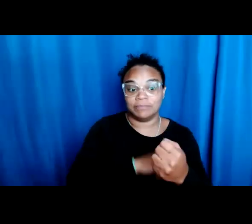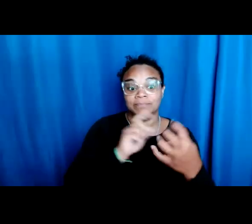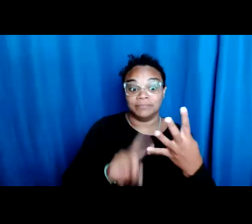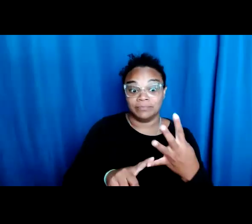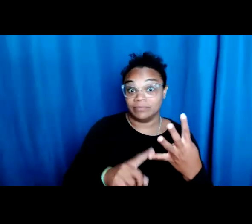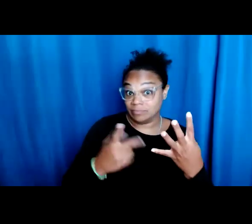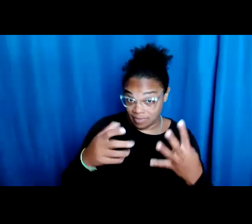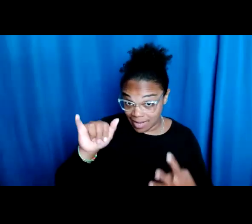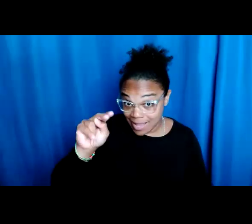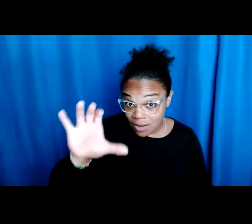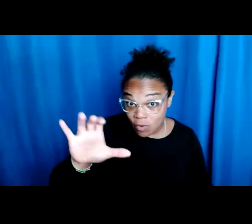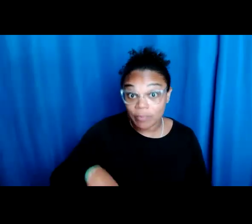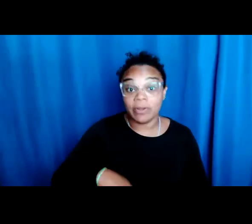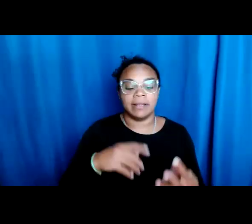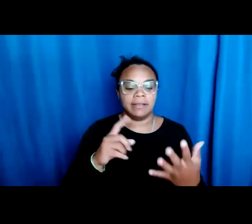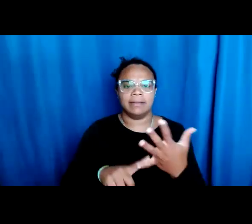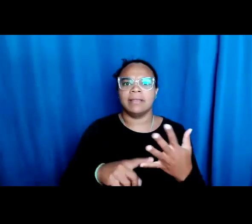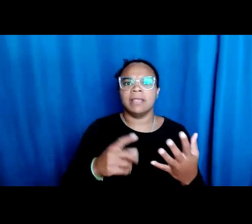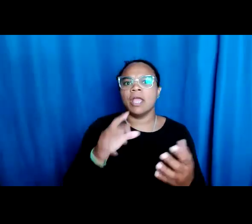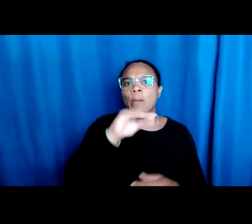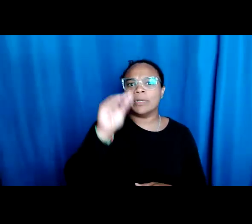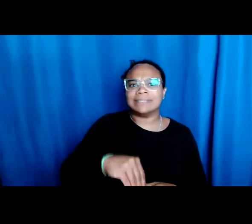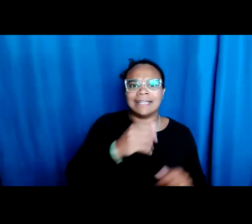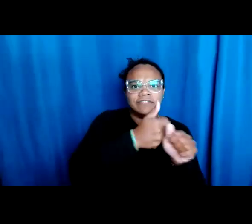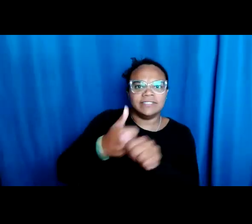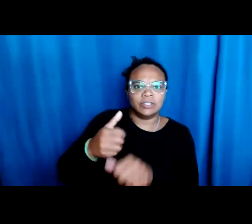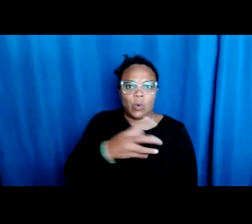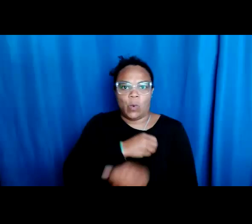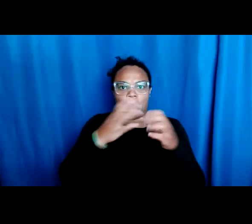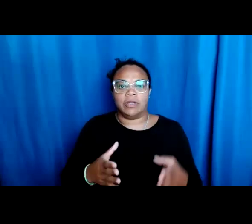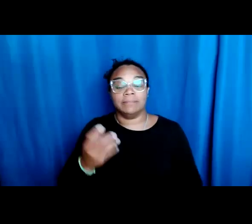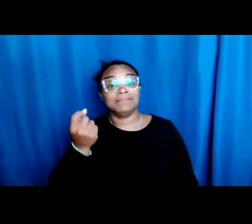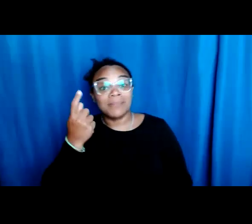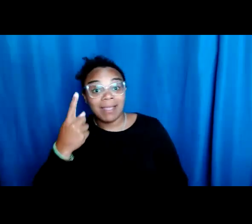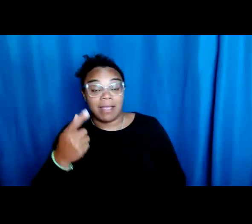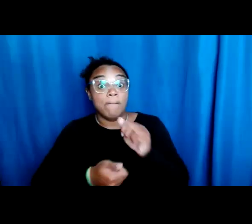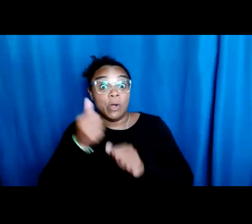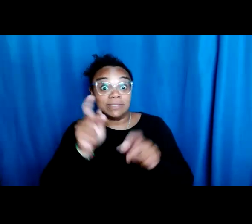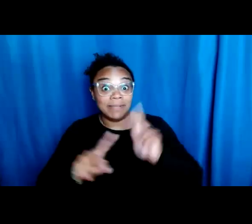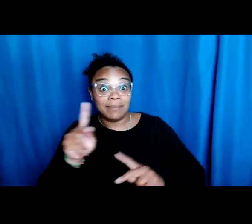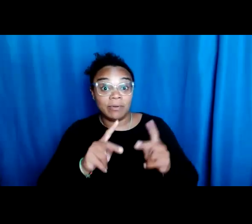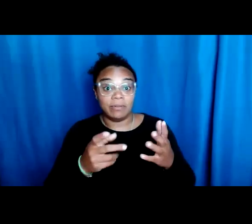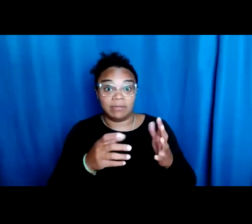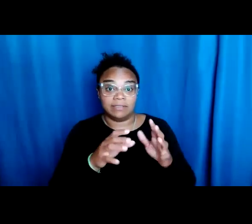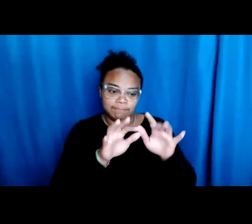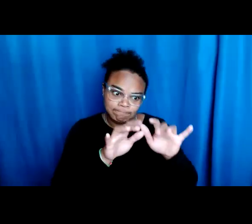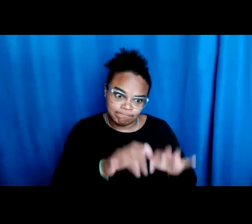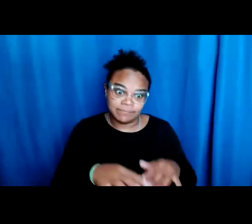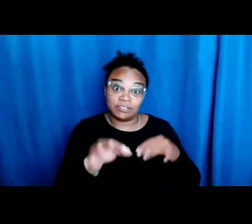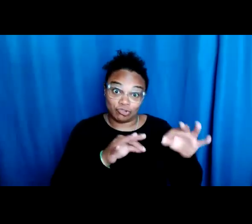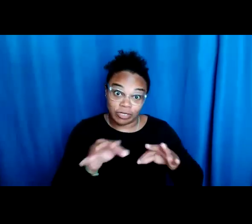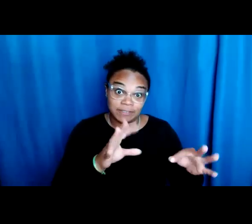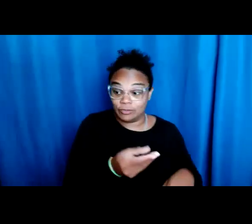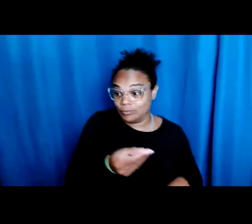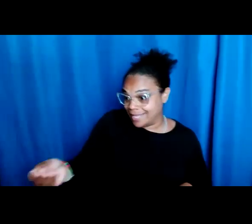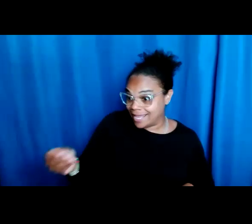incorporation, ownership percentage. Now, most people, when they put together these descriptions to give to the bank or